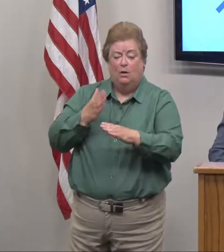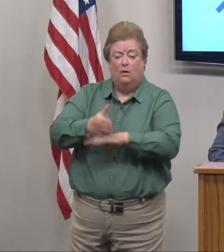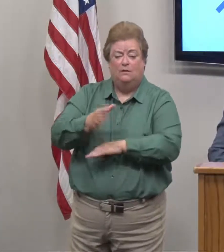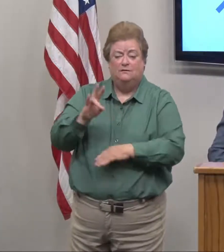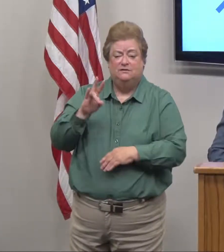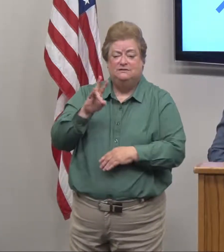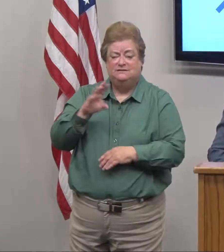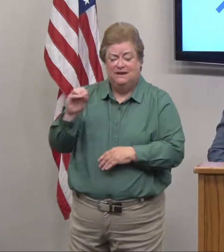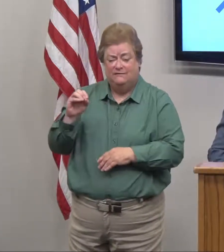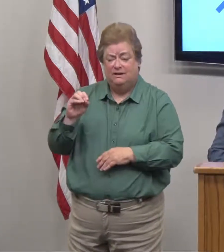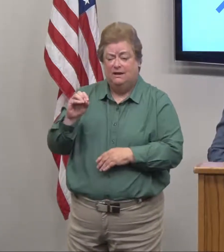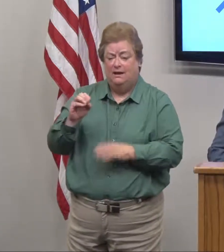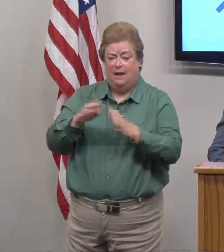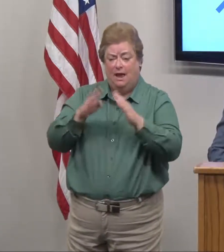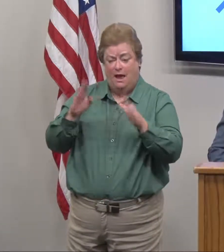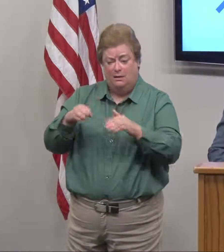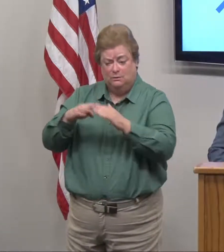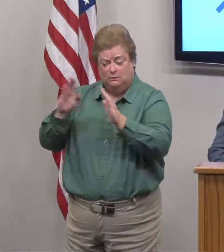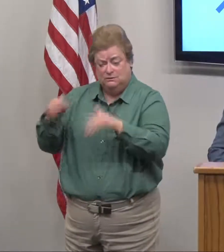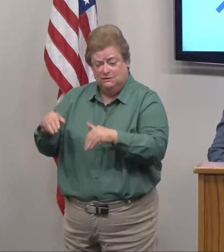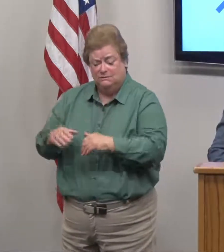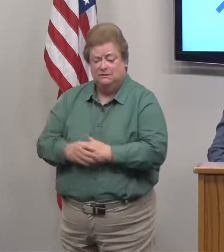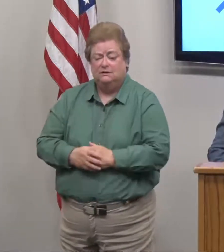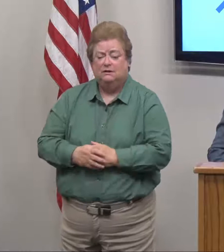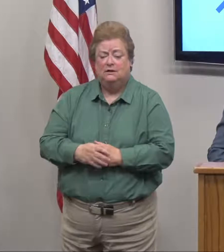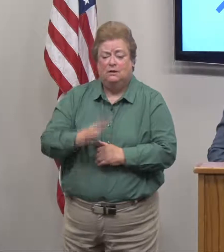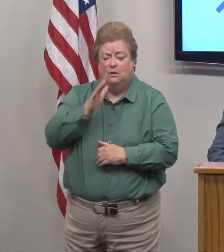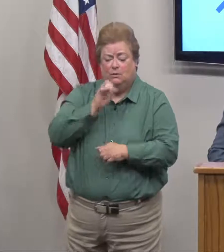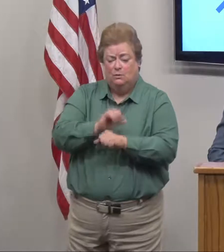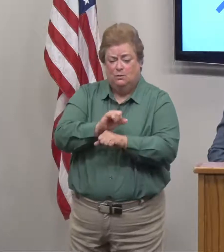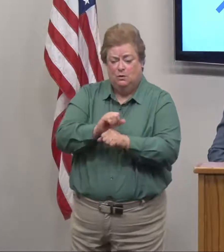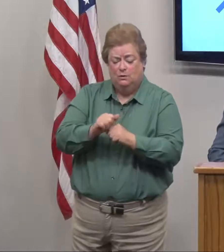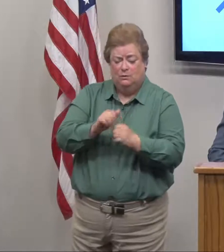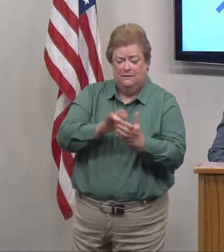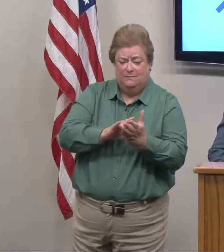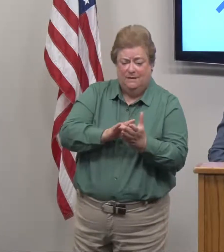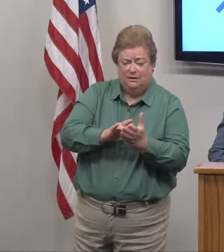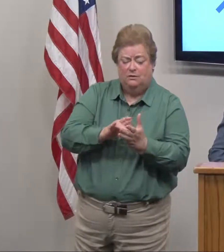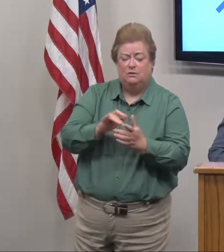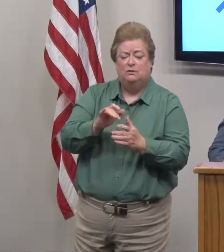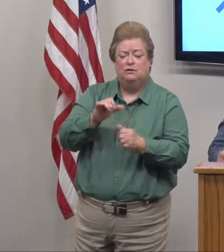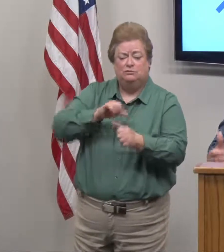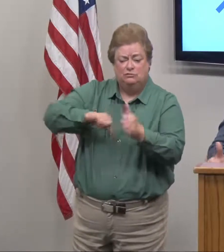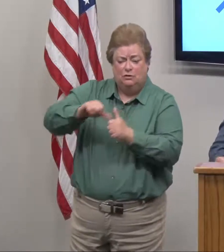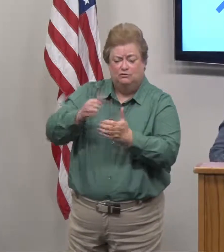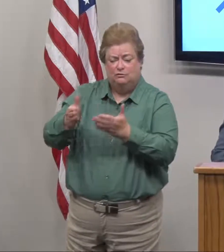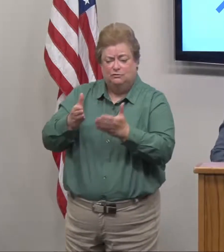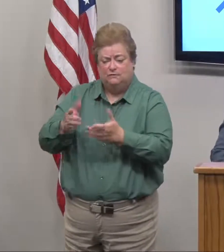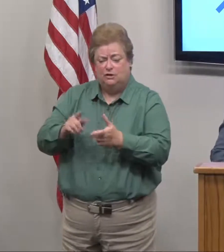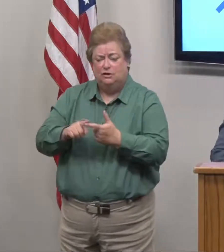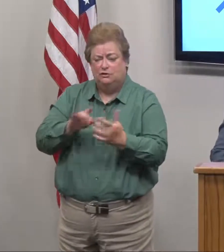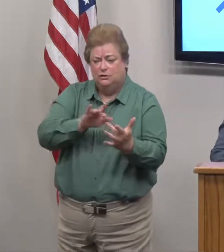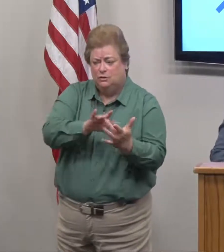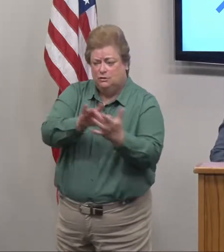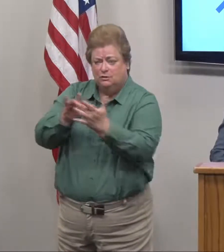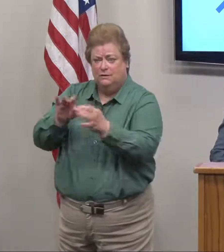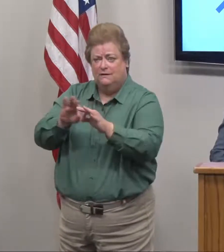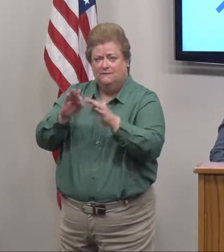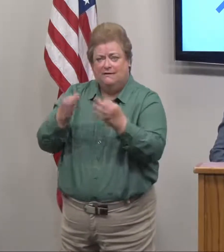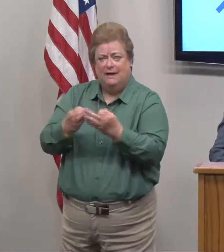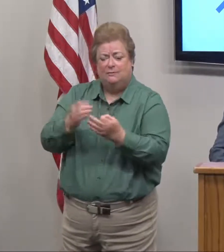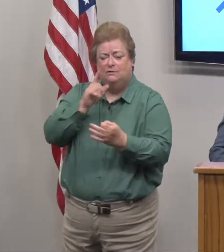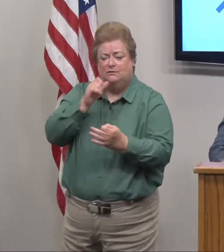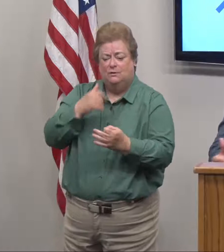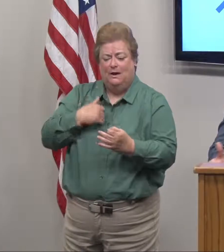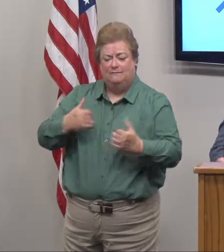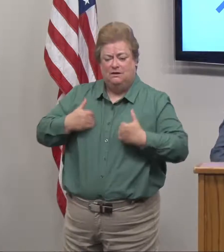70 units. And they'll be working with medical and social service providers to have them reach out to families with young